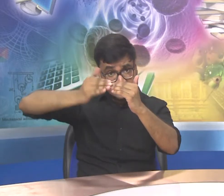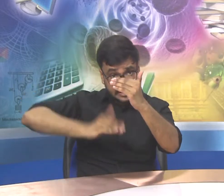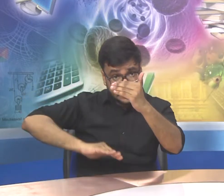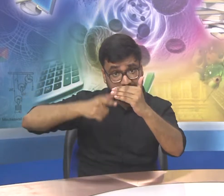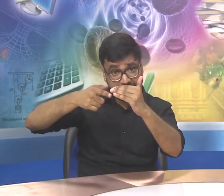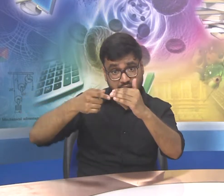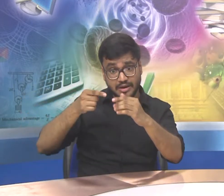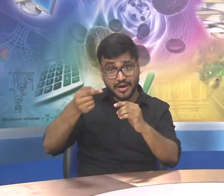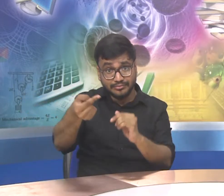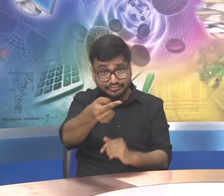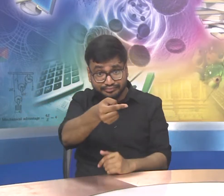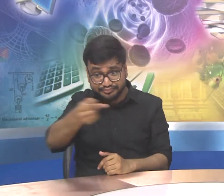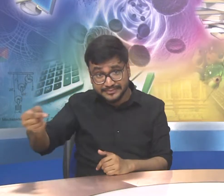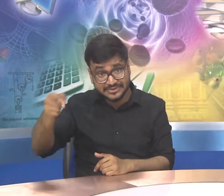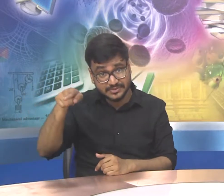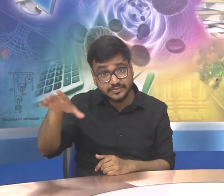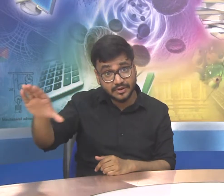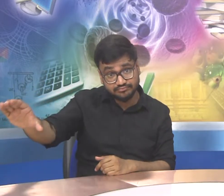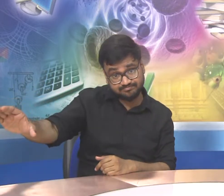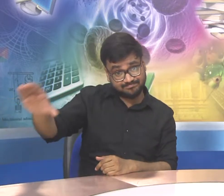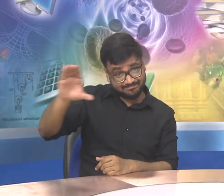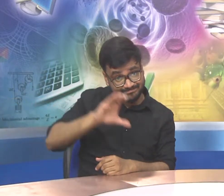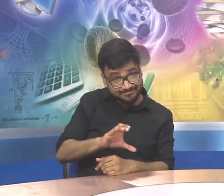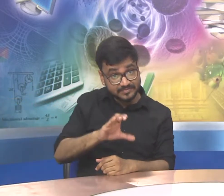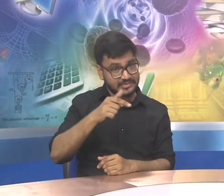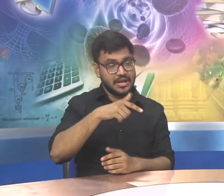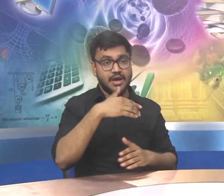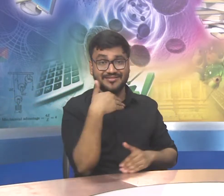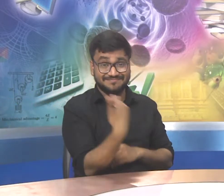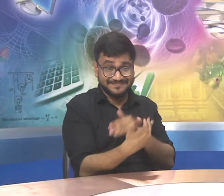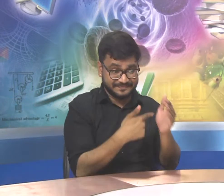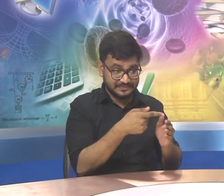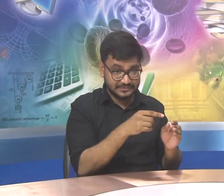Interest is charged on the amount actually withdrawn.